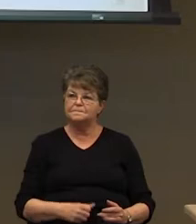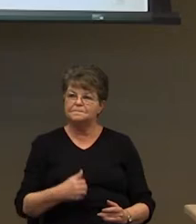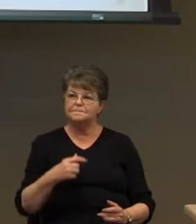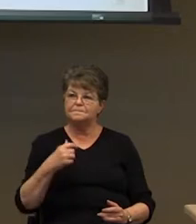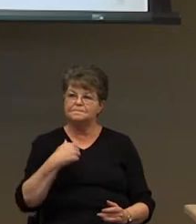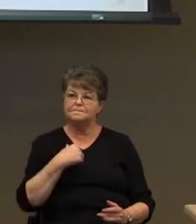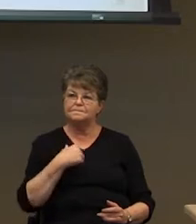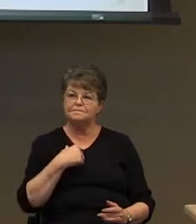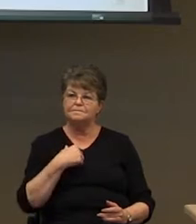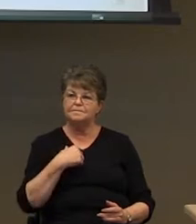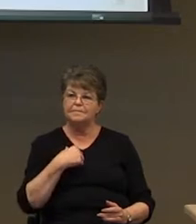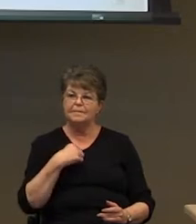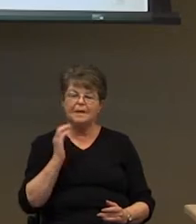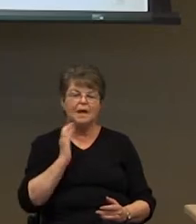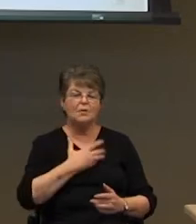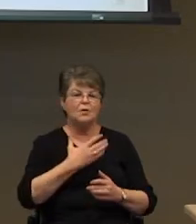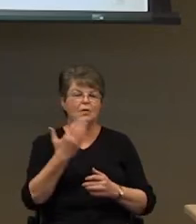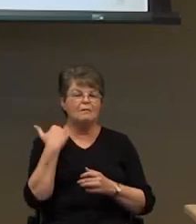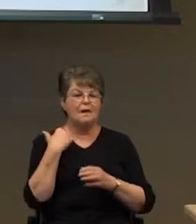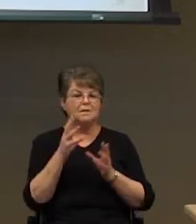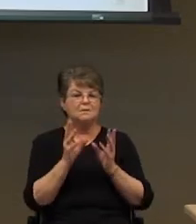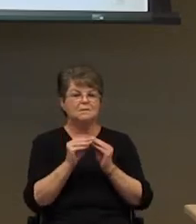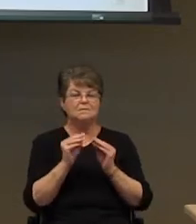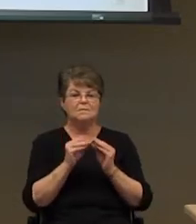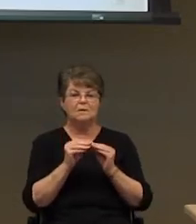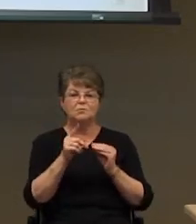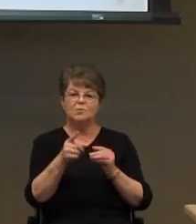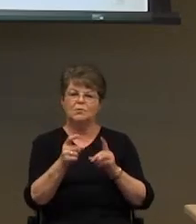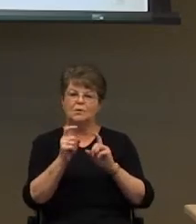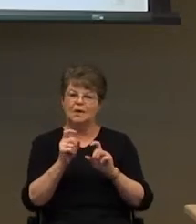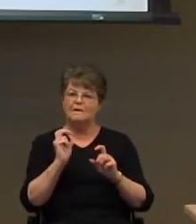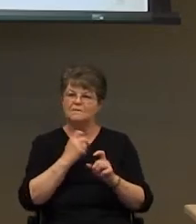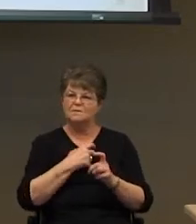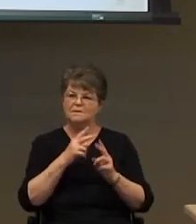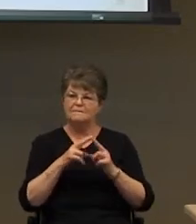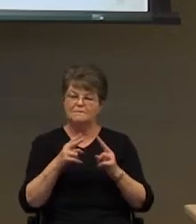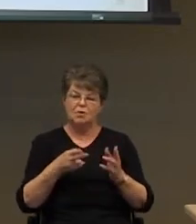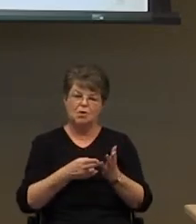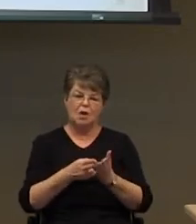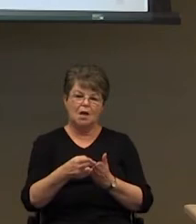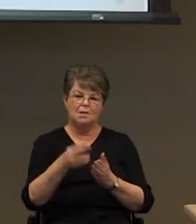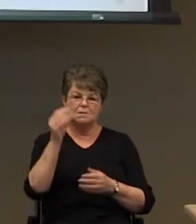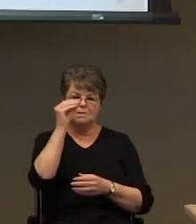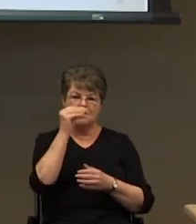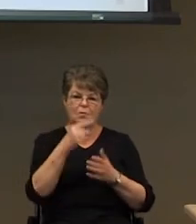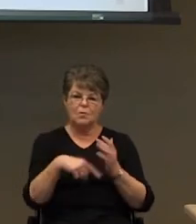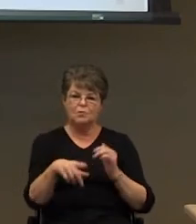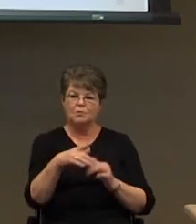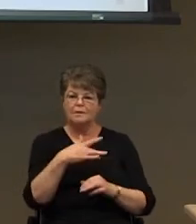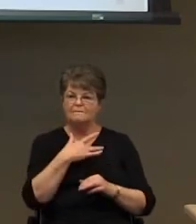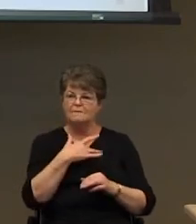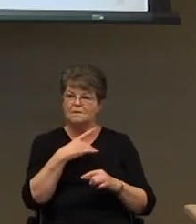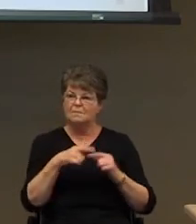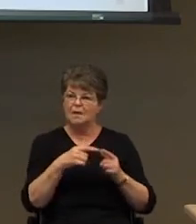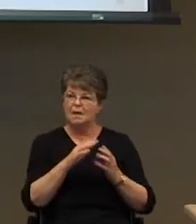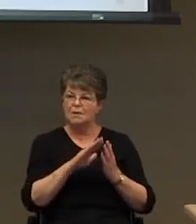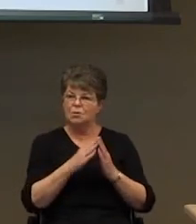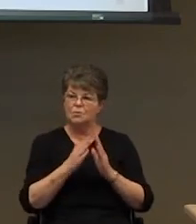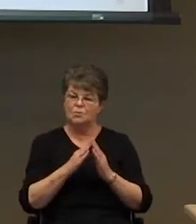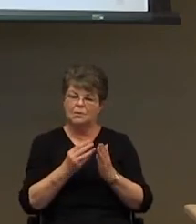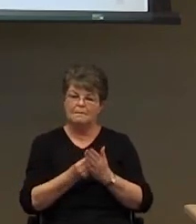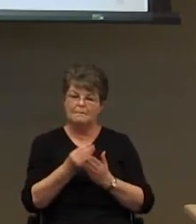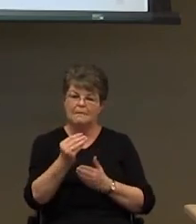Kyle, at our last meeting, you gave us a very honest opinion of what you felt about community